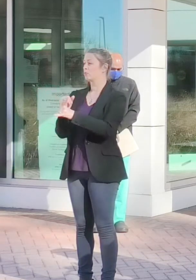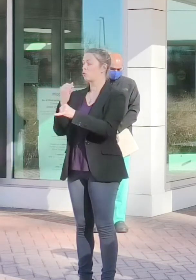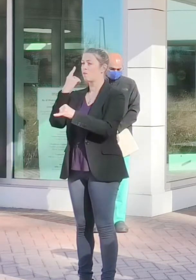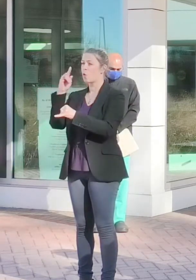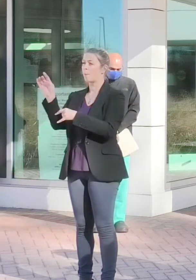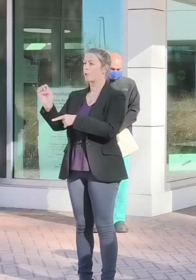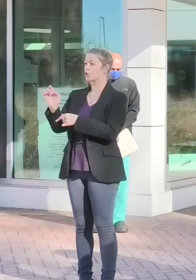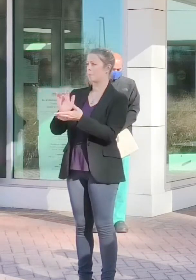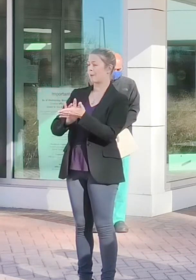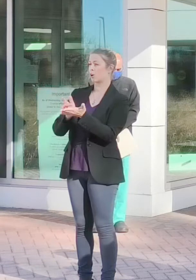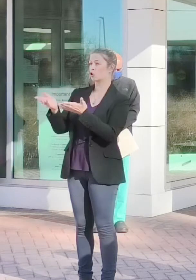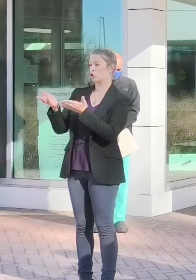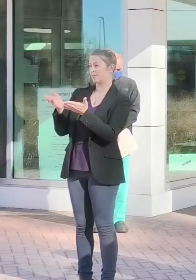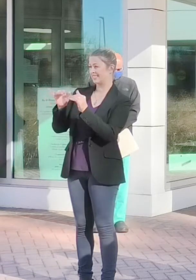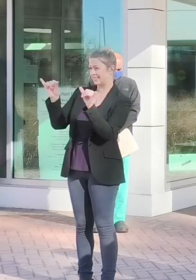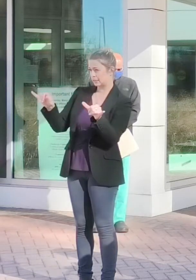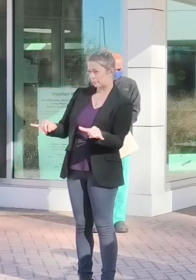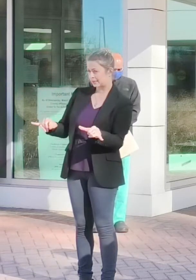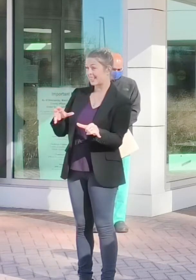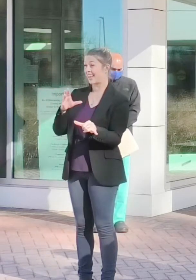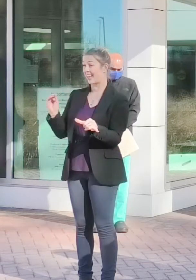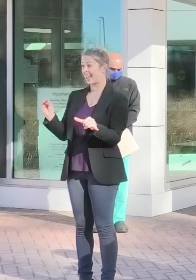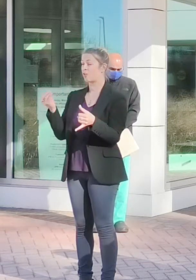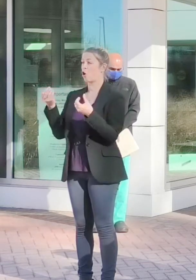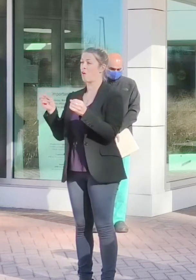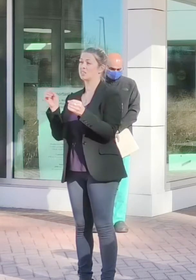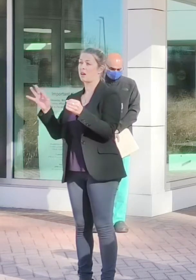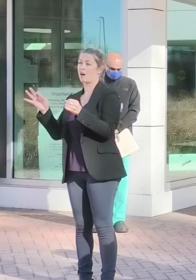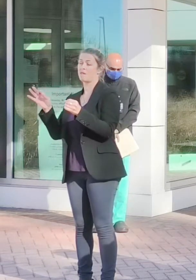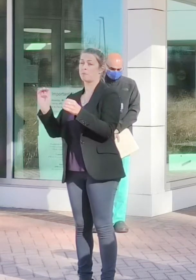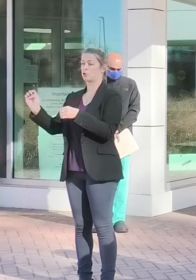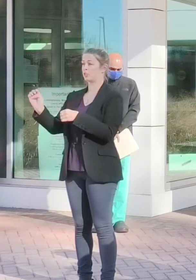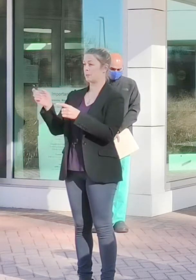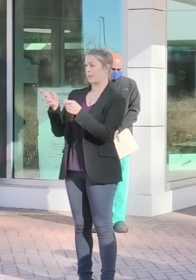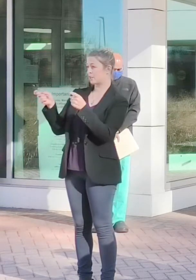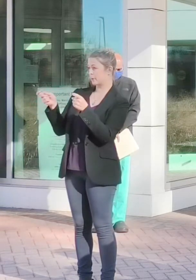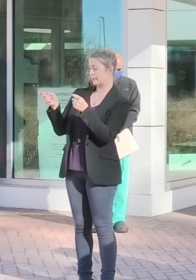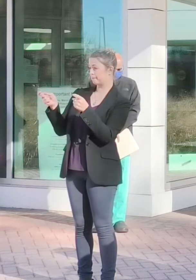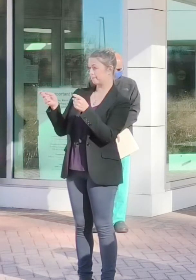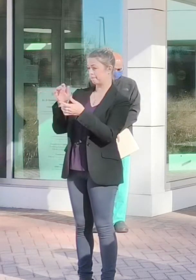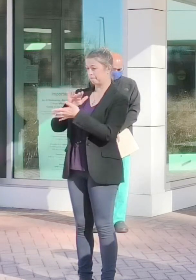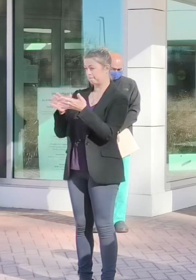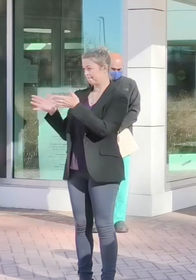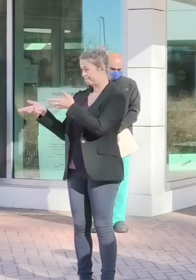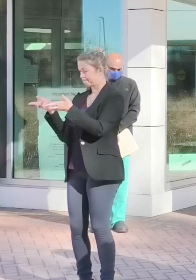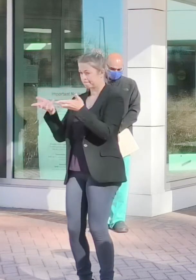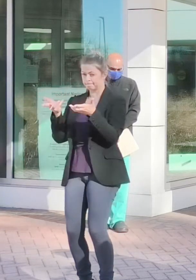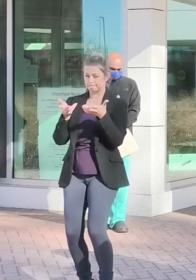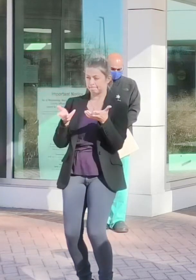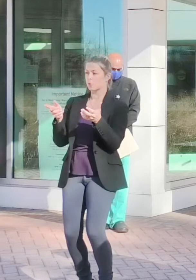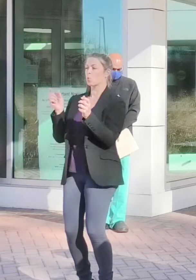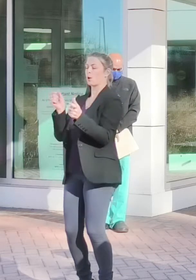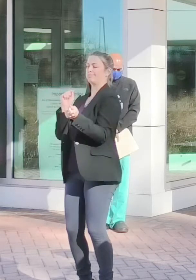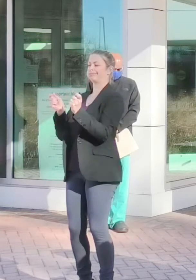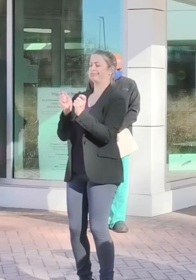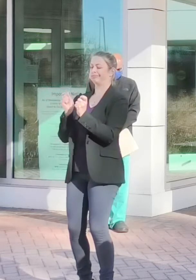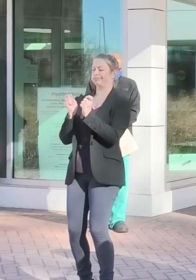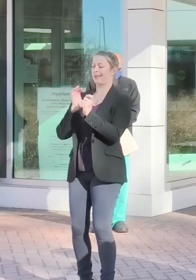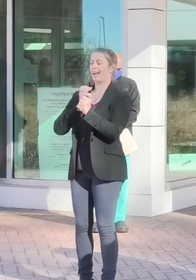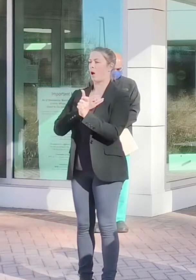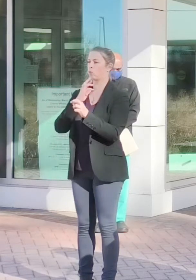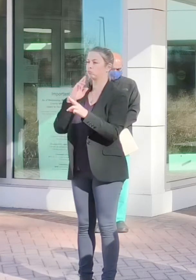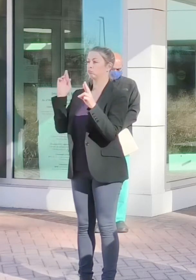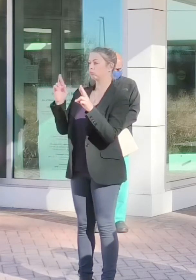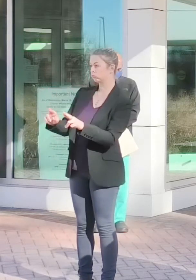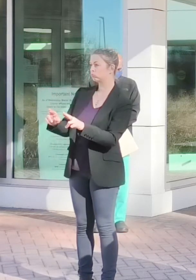Emergency Medical Services Systems, and the Office of Emergency Management, we have been able to adjust our response protocols